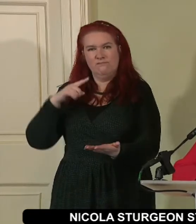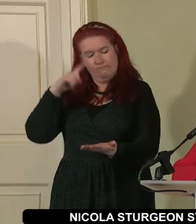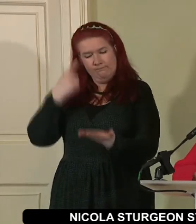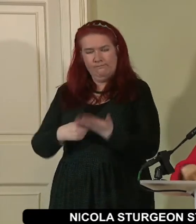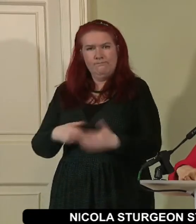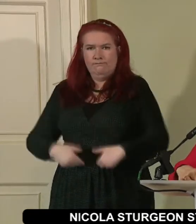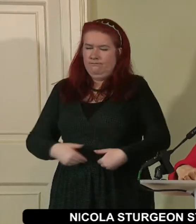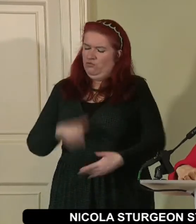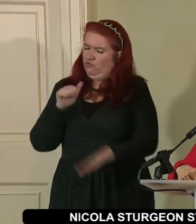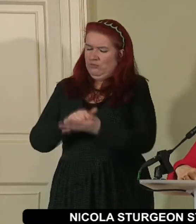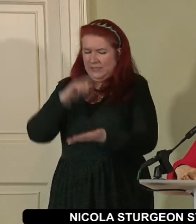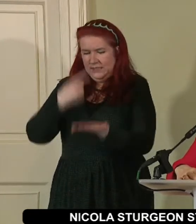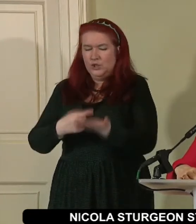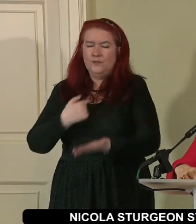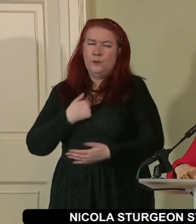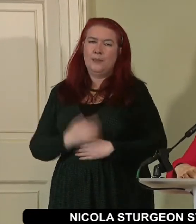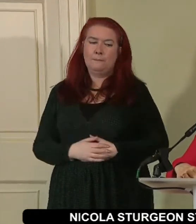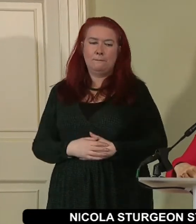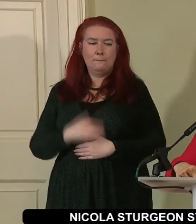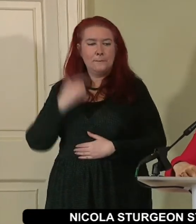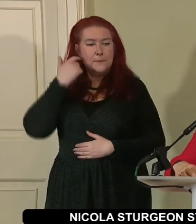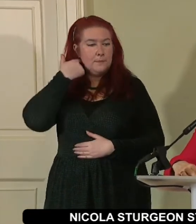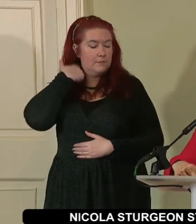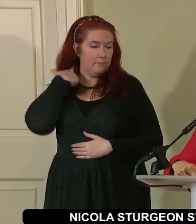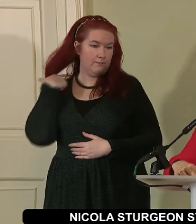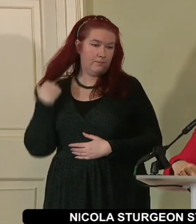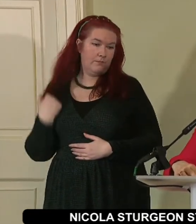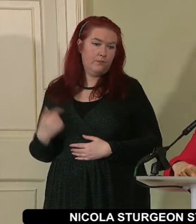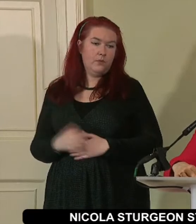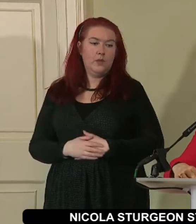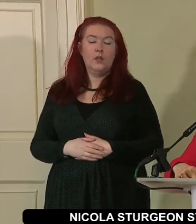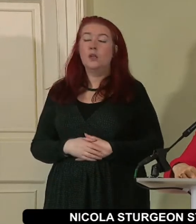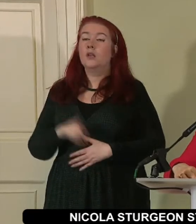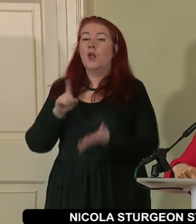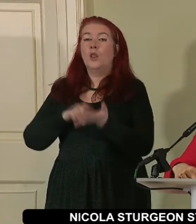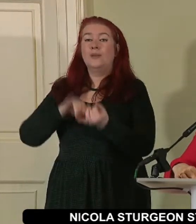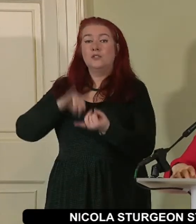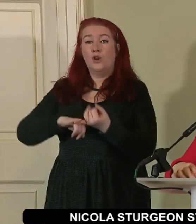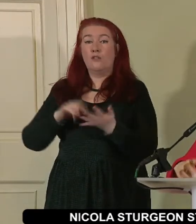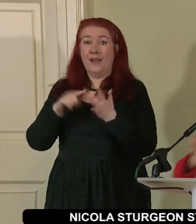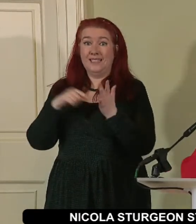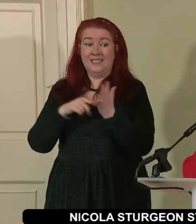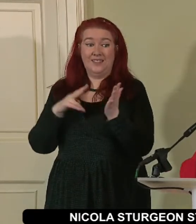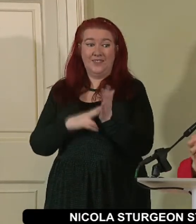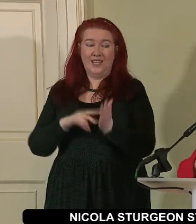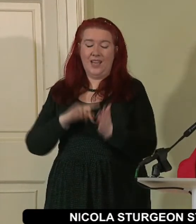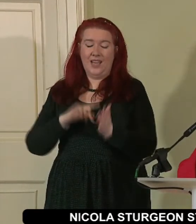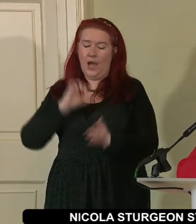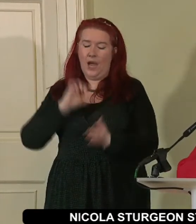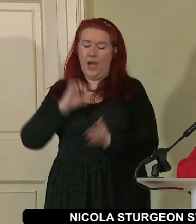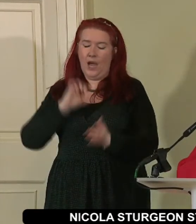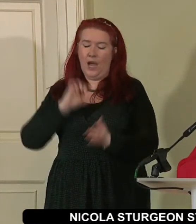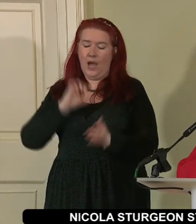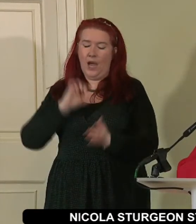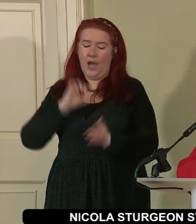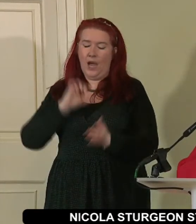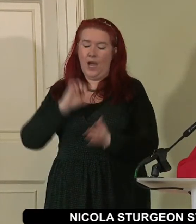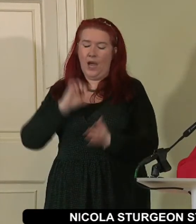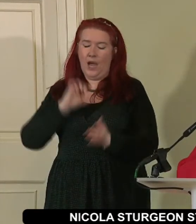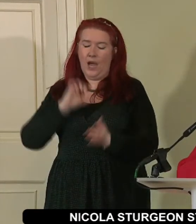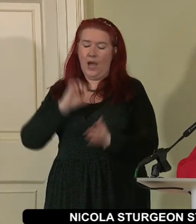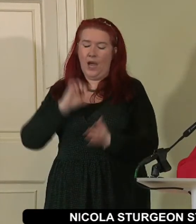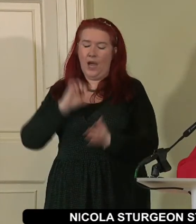right decision for me. I take Louise Scott from ITV. I'm going to end up doing what I said I wouldn't do.